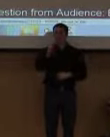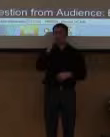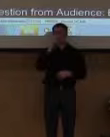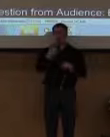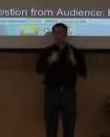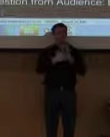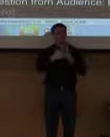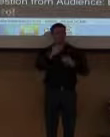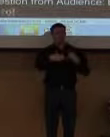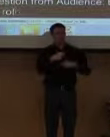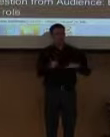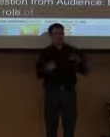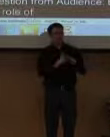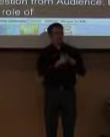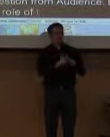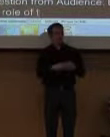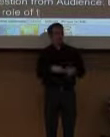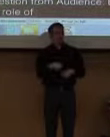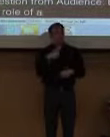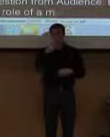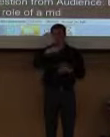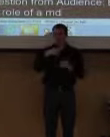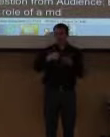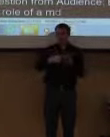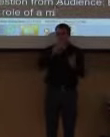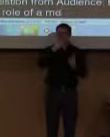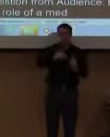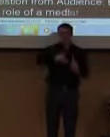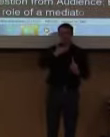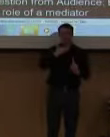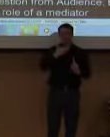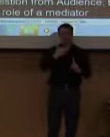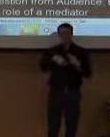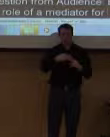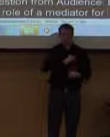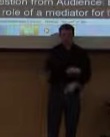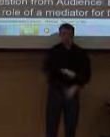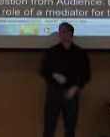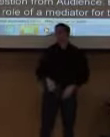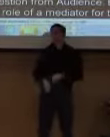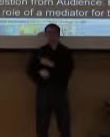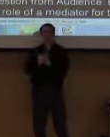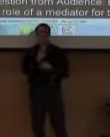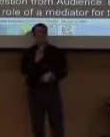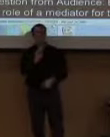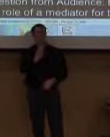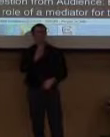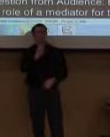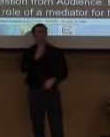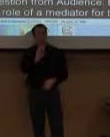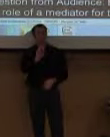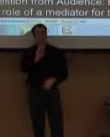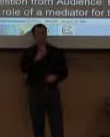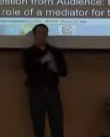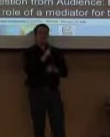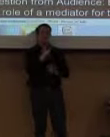guess, before you got really comfortable with it. Can you talk about who that was and how that happened? Ben Rubin was the third person. He used